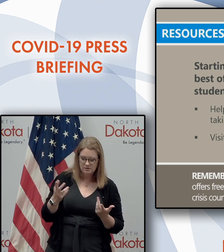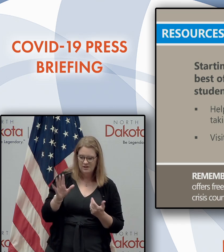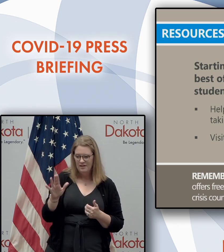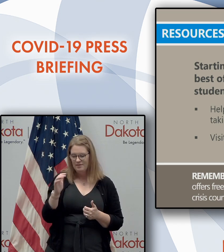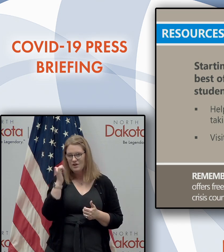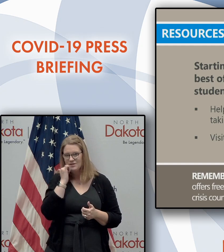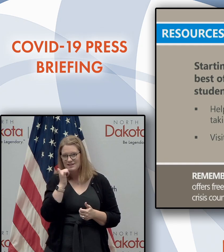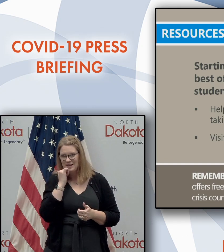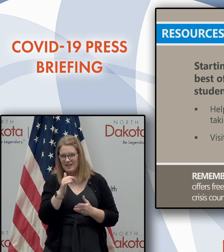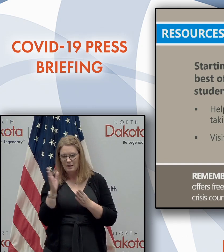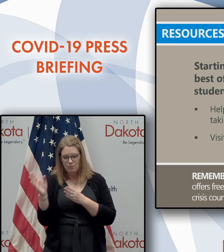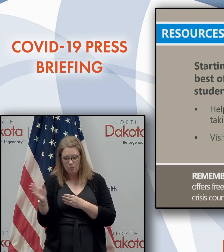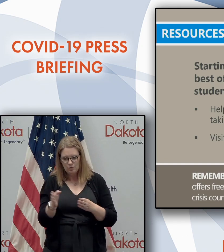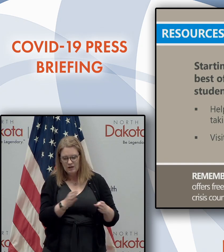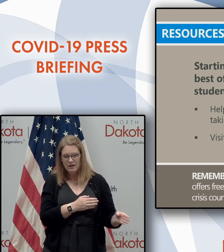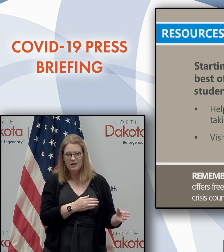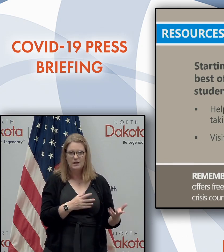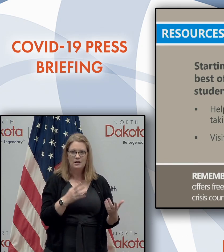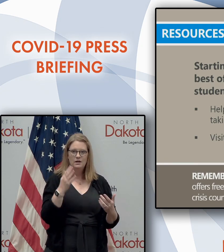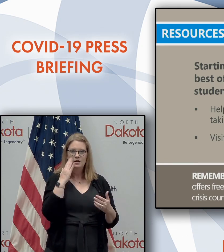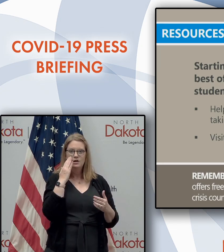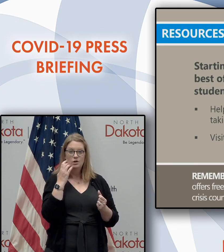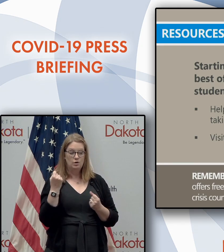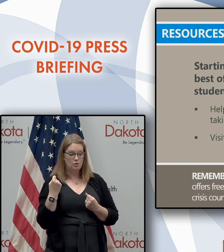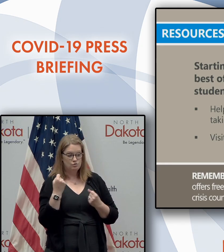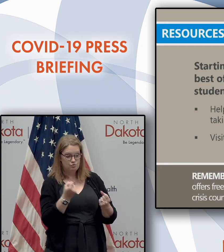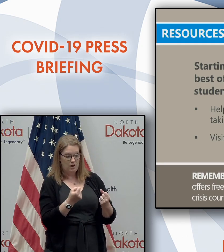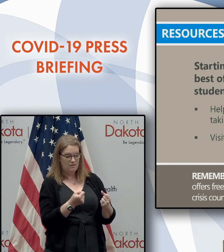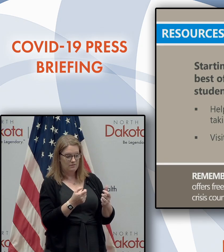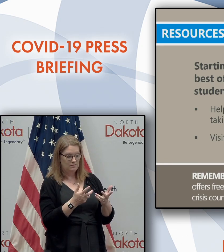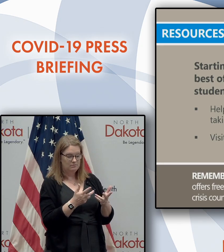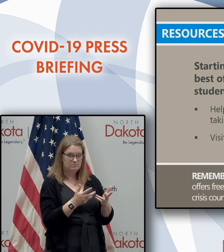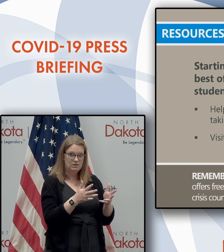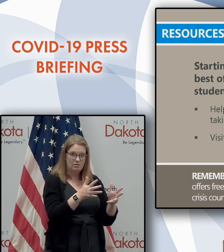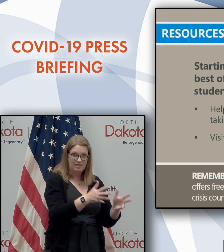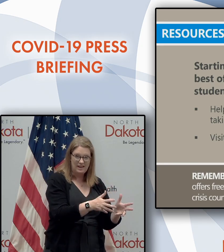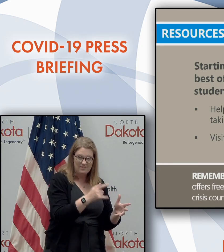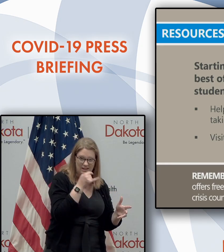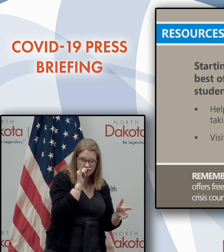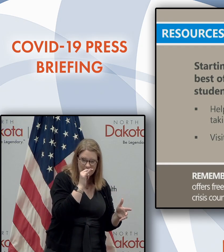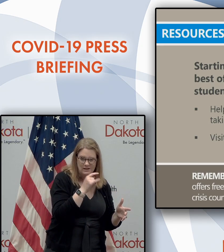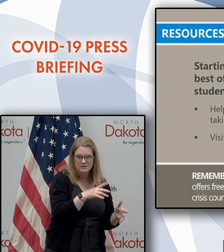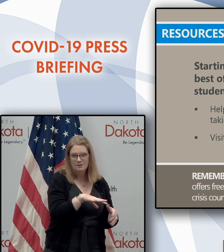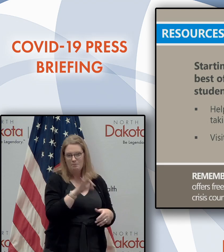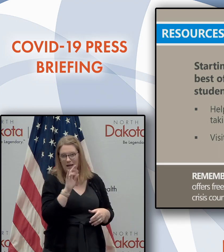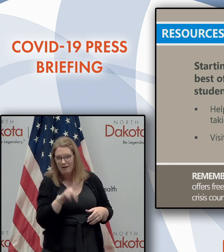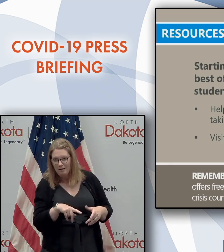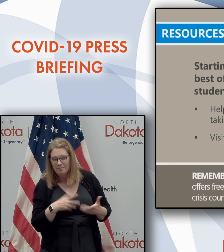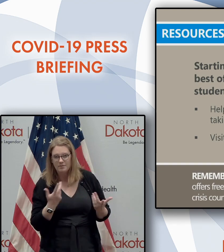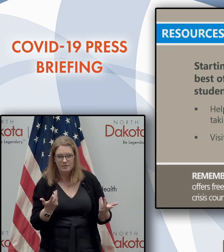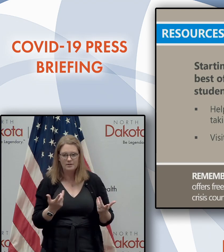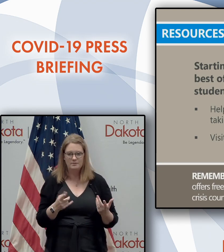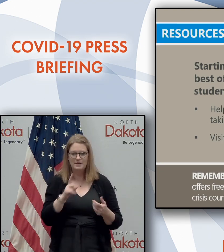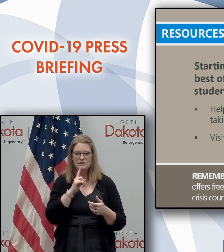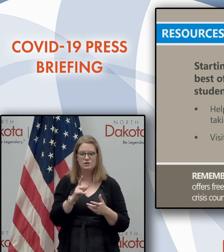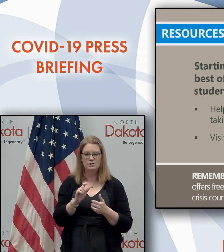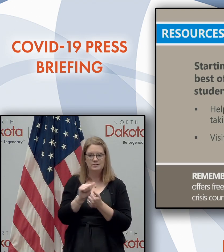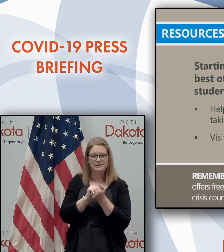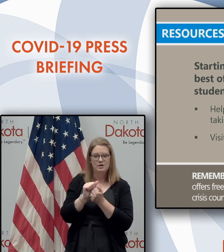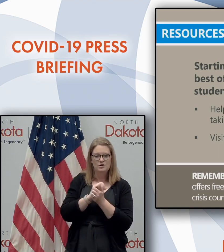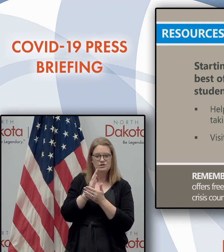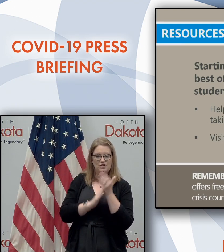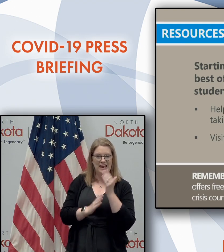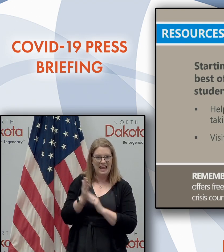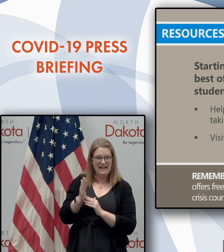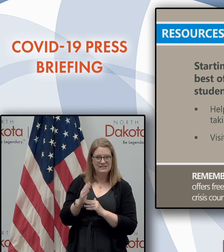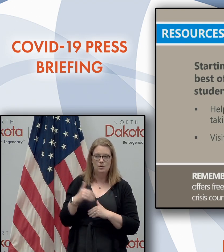routine will be and how the drop-off and pickup will go. Practice washing your hands together with your young children and applying sanitizer. This is going to be